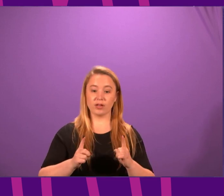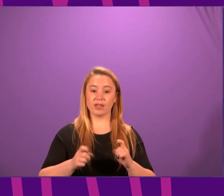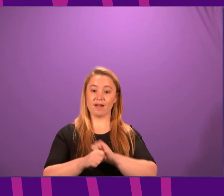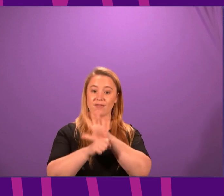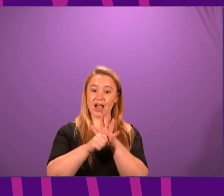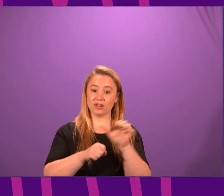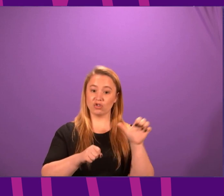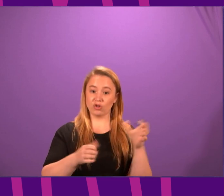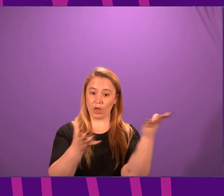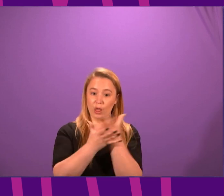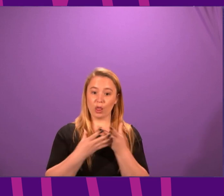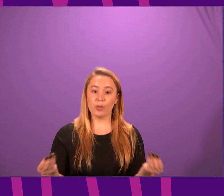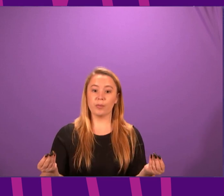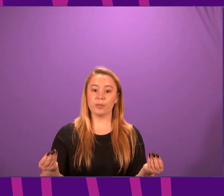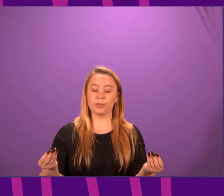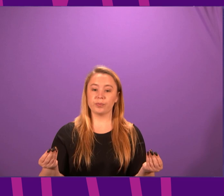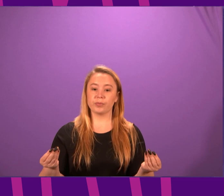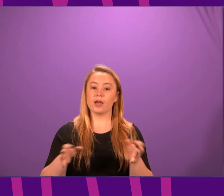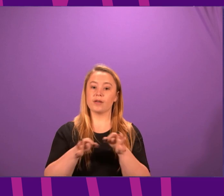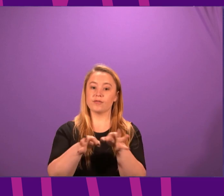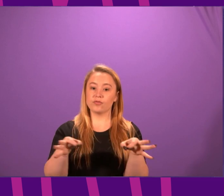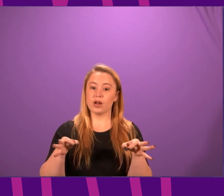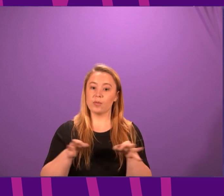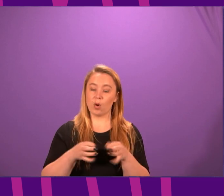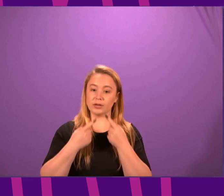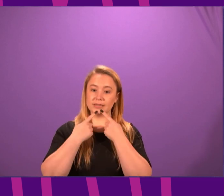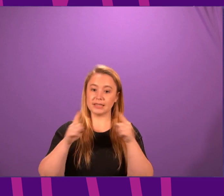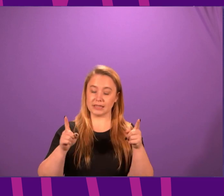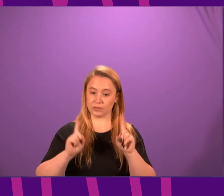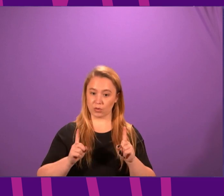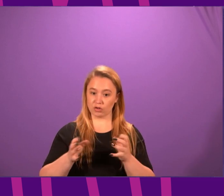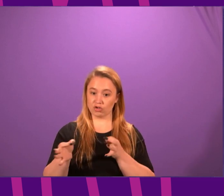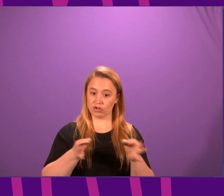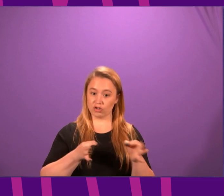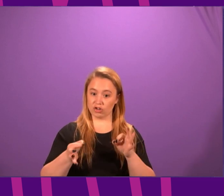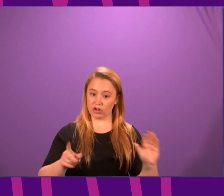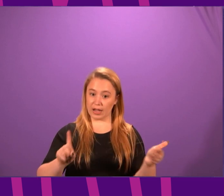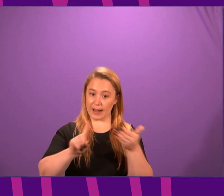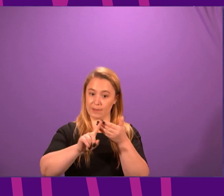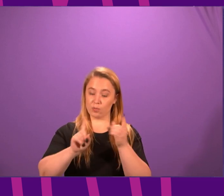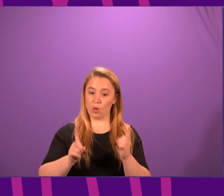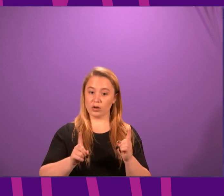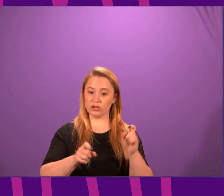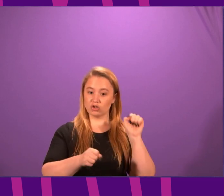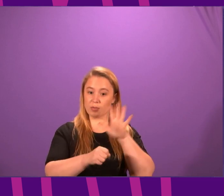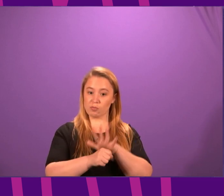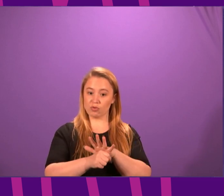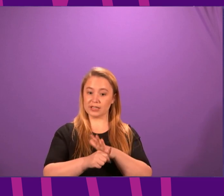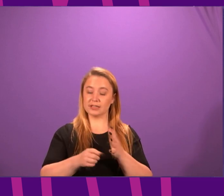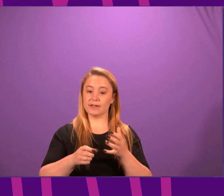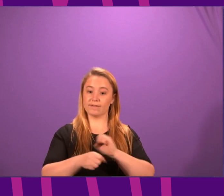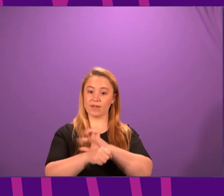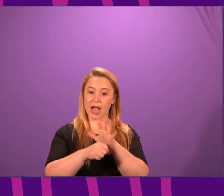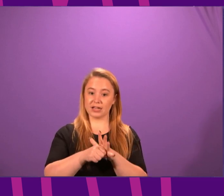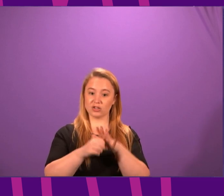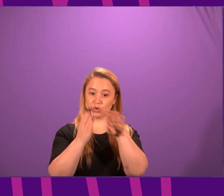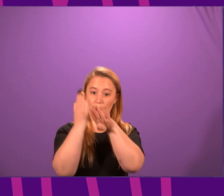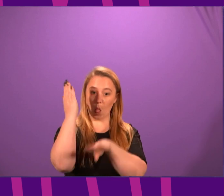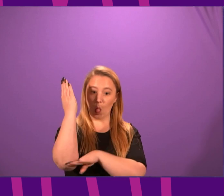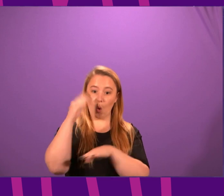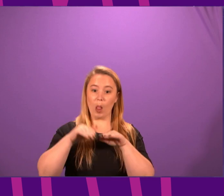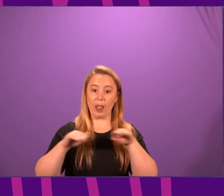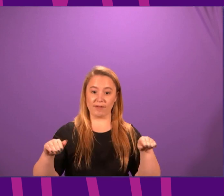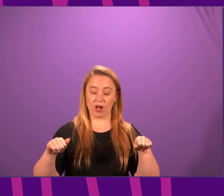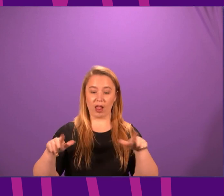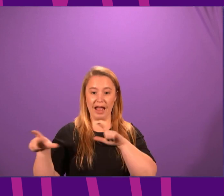virus. The Scottish Government's framework states that the strategic intent is to suppress the virus to its lowest possible level and to